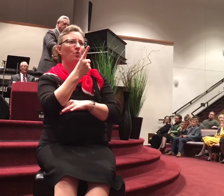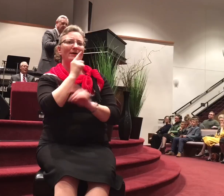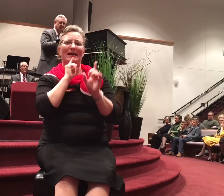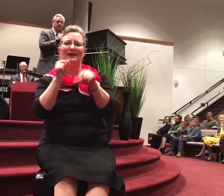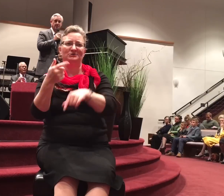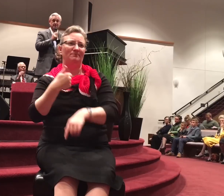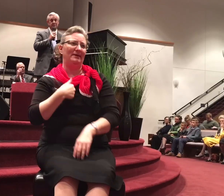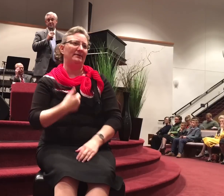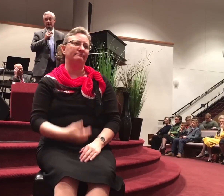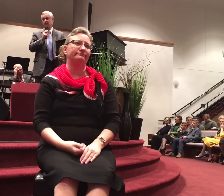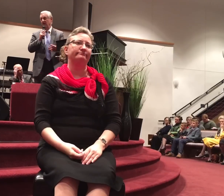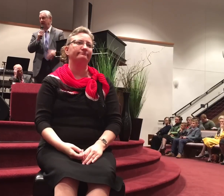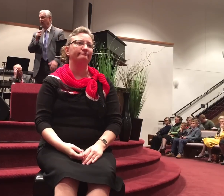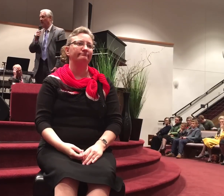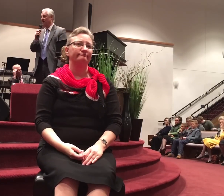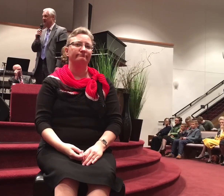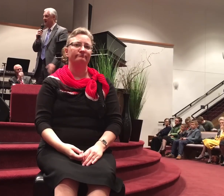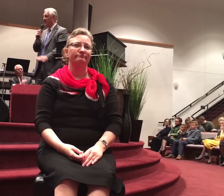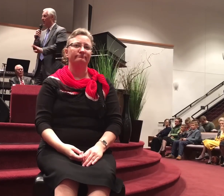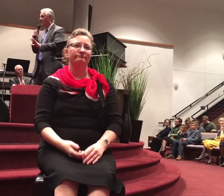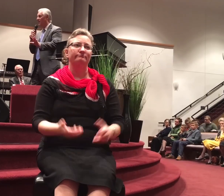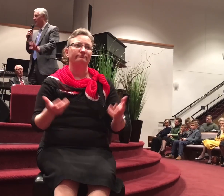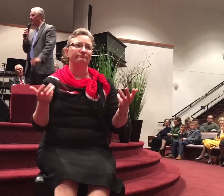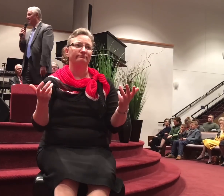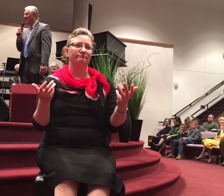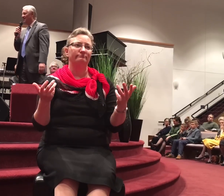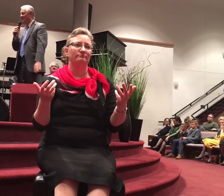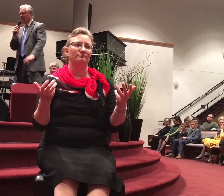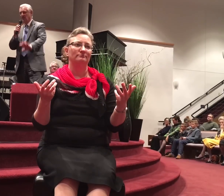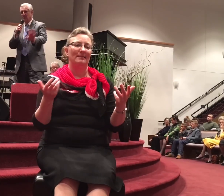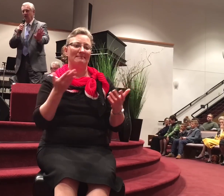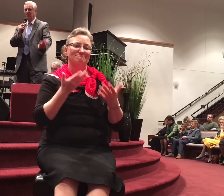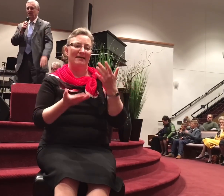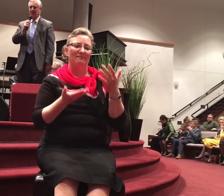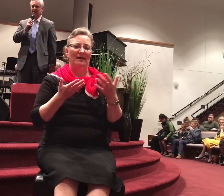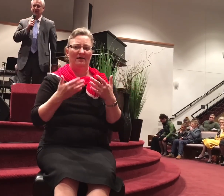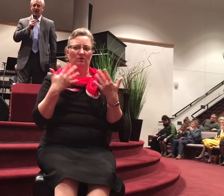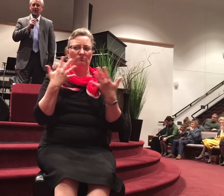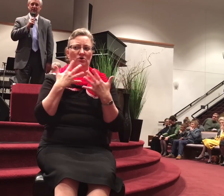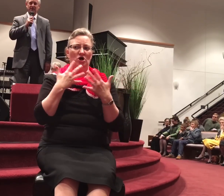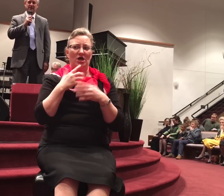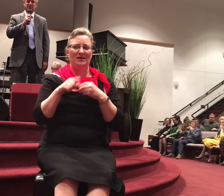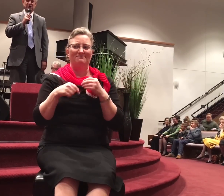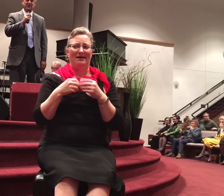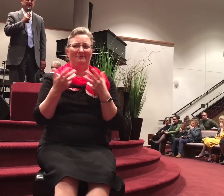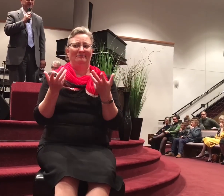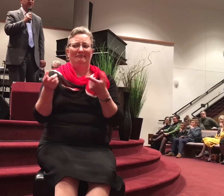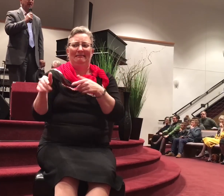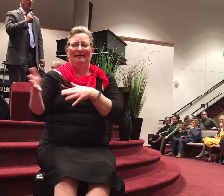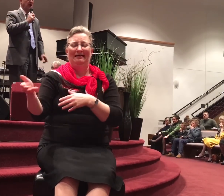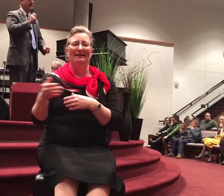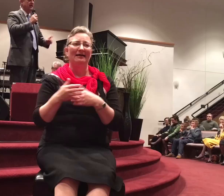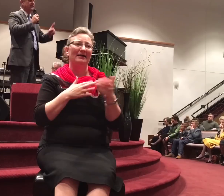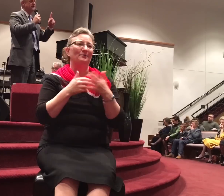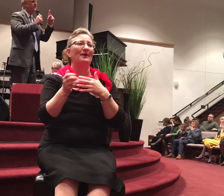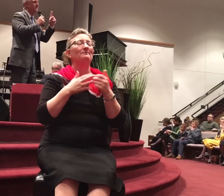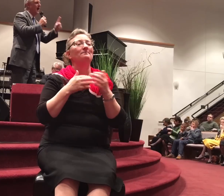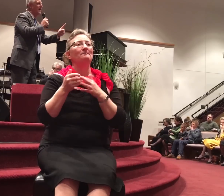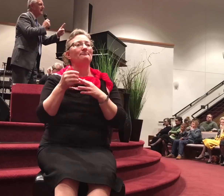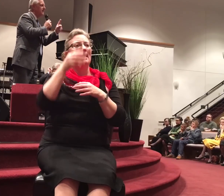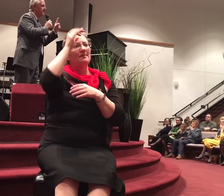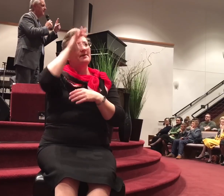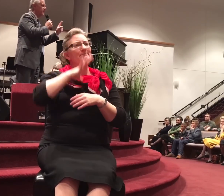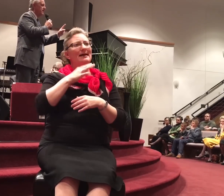call. He probably didn't know what they were worried about, what they might get involved with, I'm not sure. But anyway, he